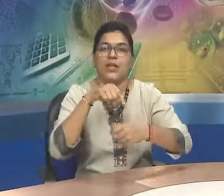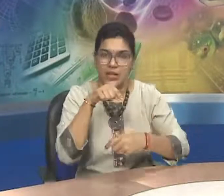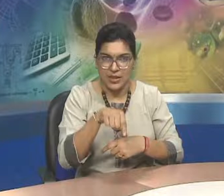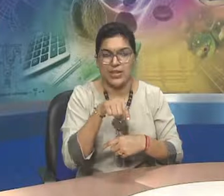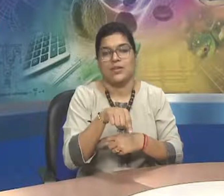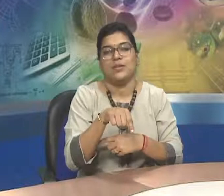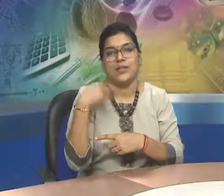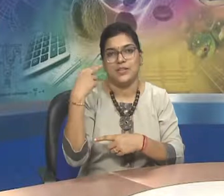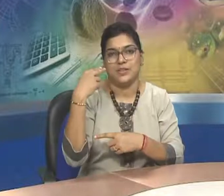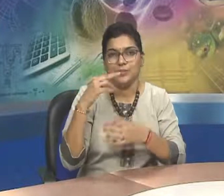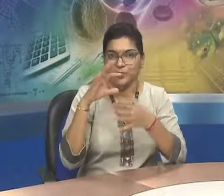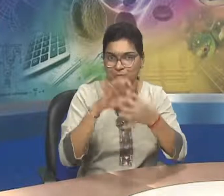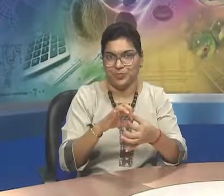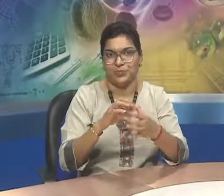our main focus.